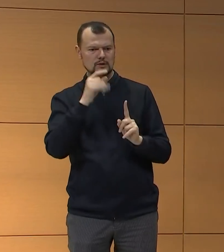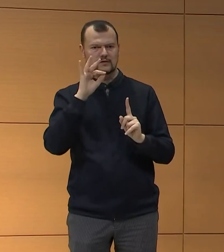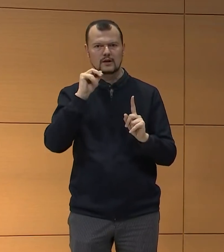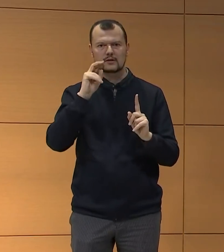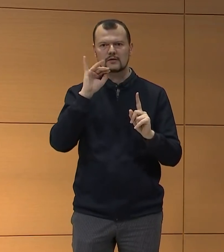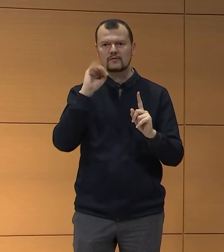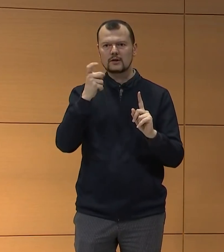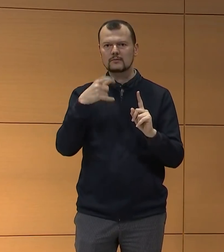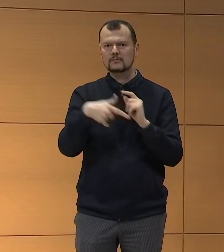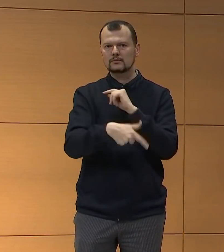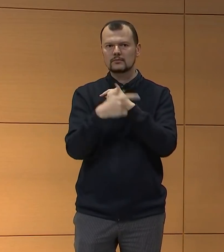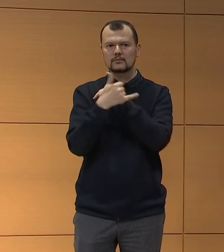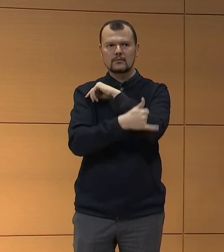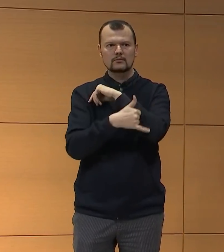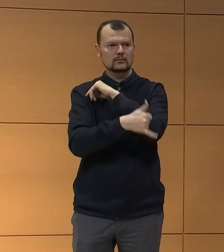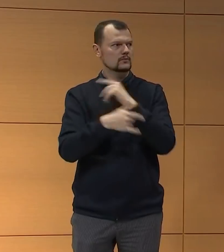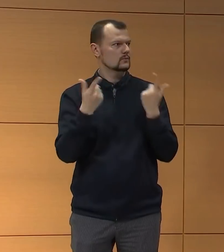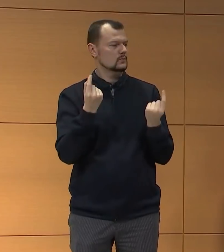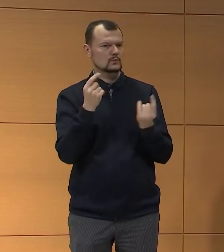Superintendent Brabrand?